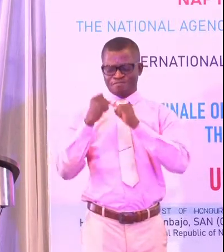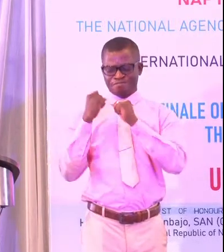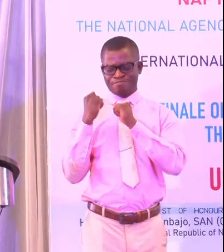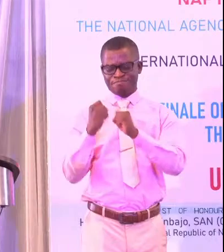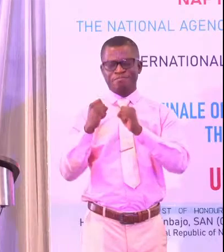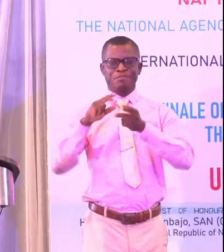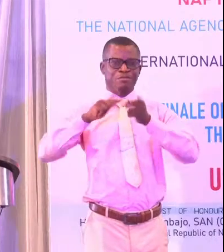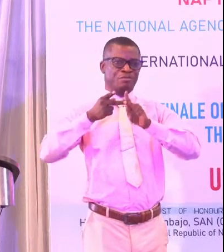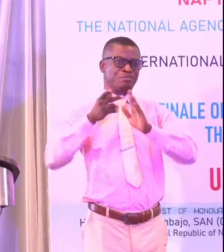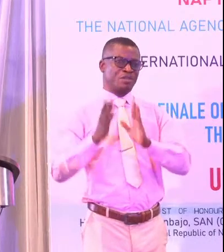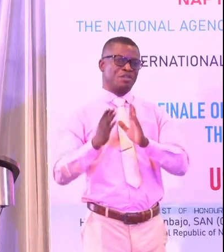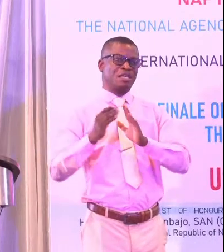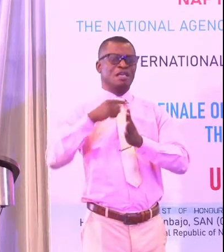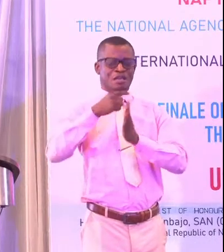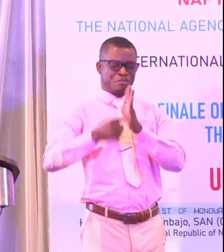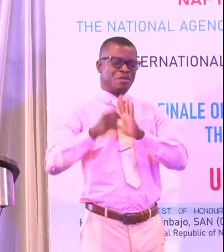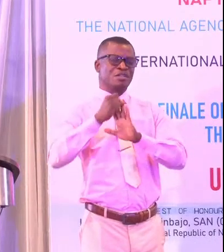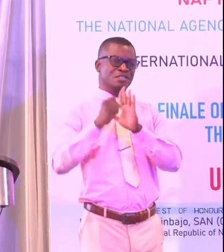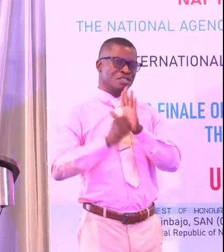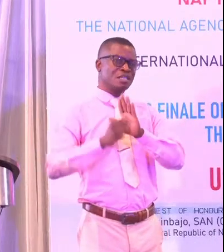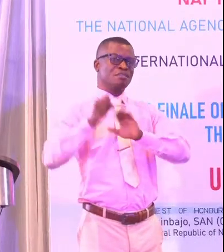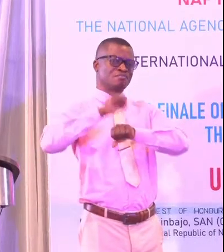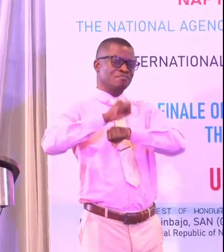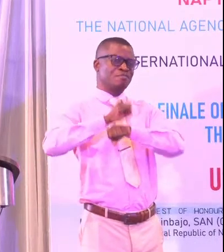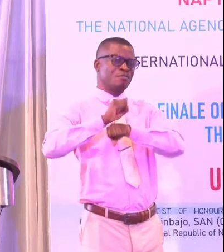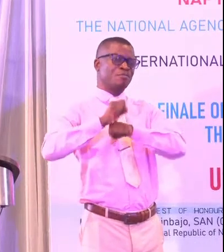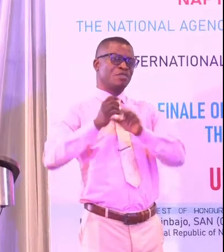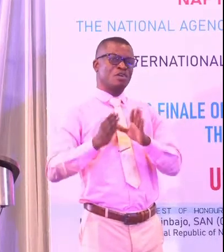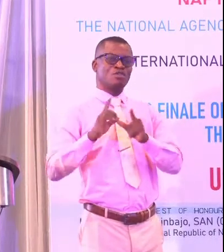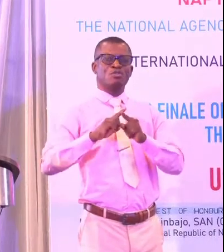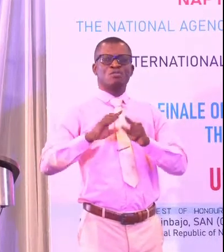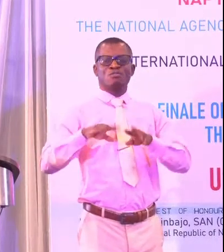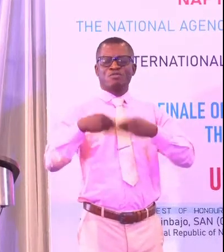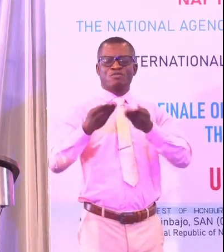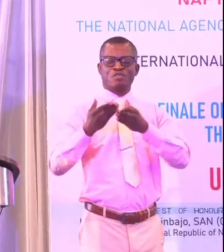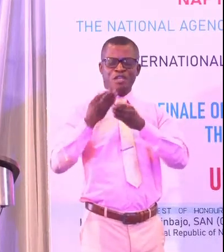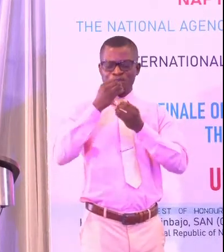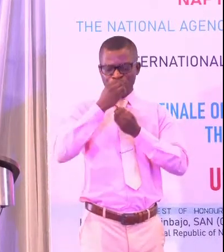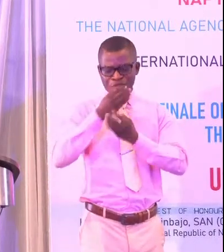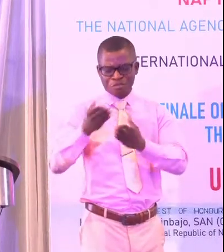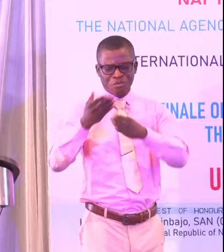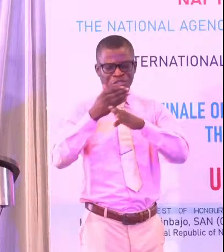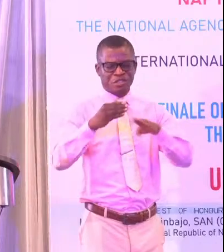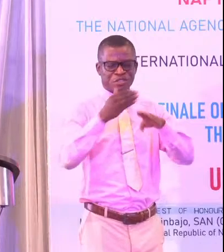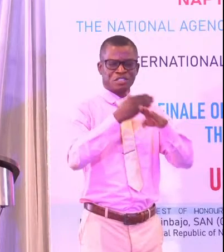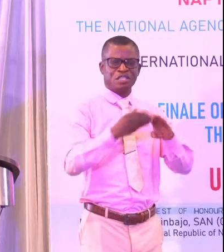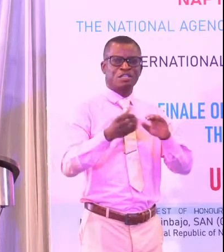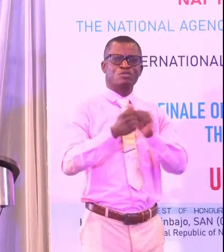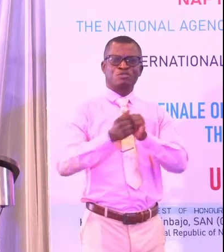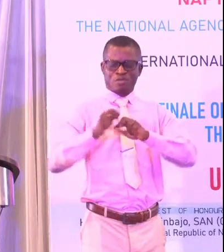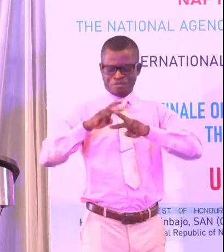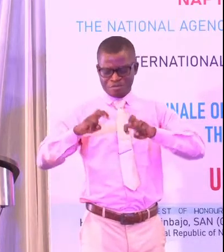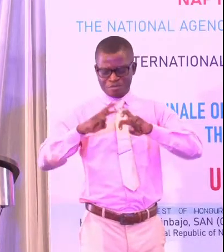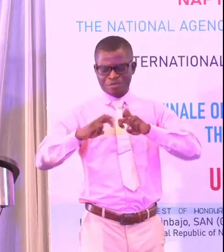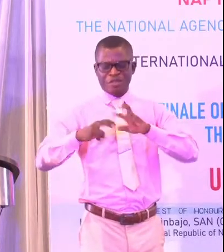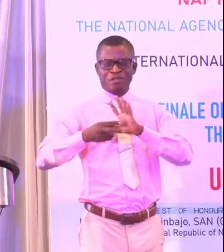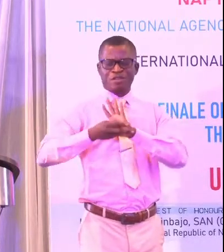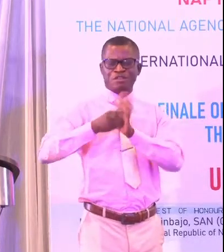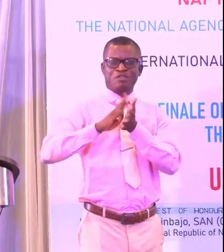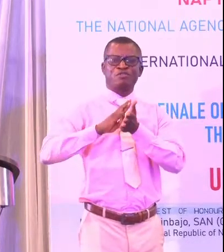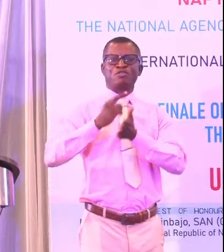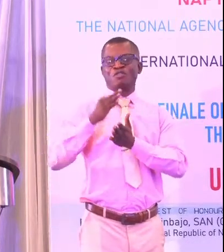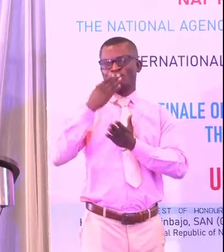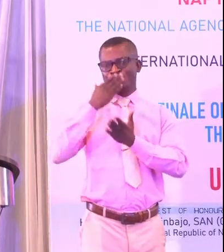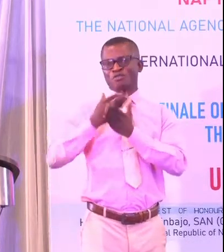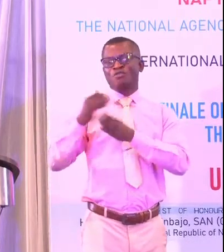among state task force and provide a platform for information sharing and peer review on good practices. There are